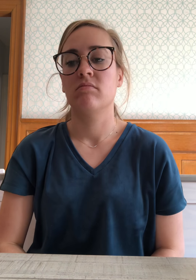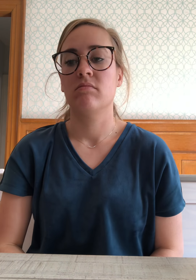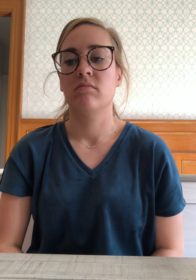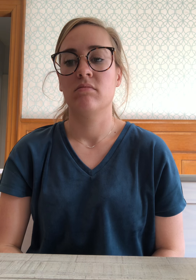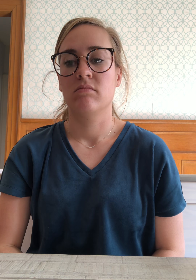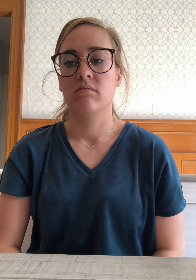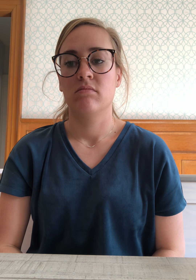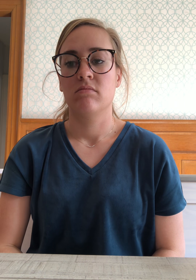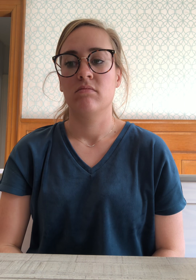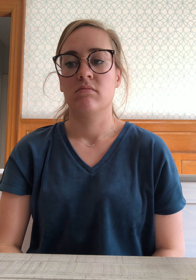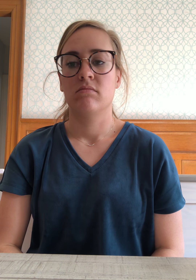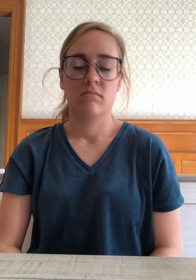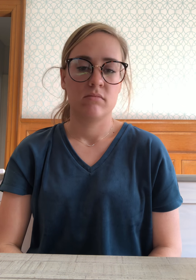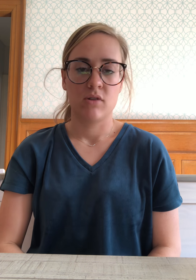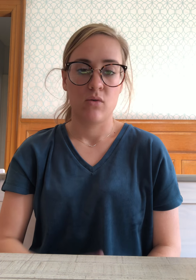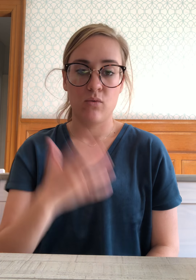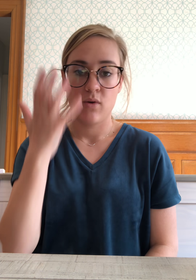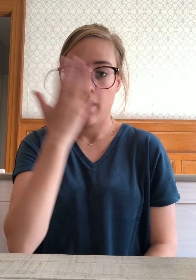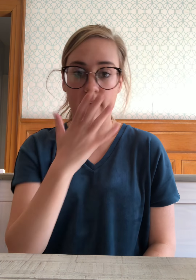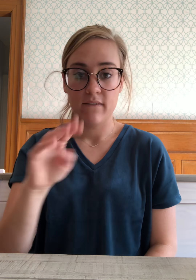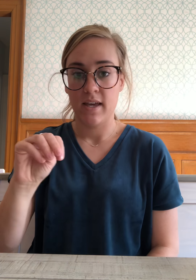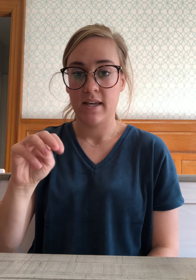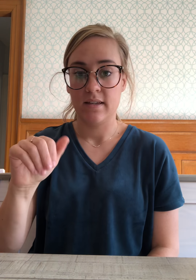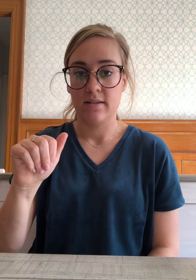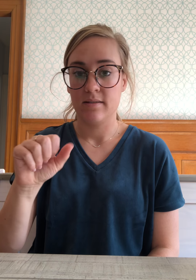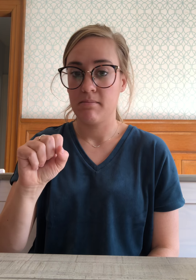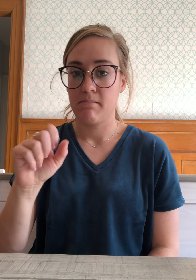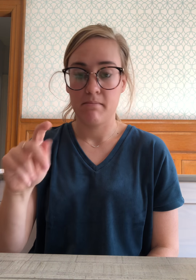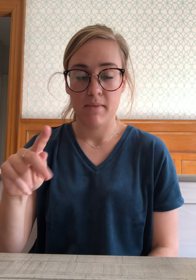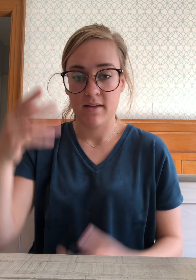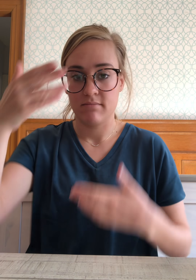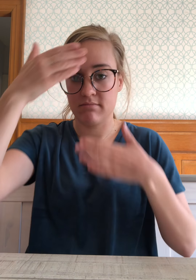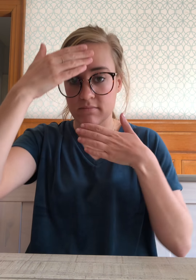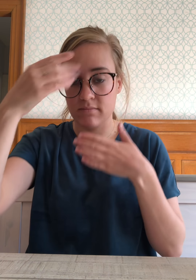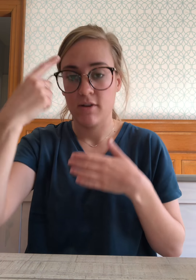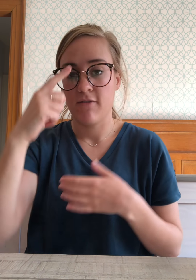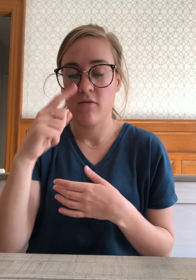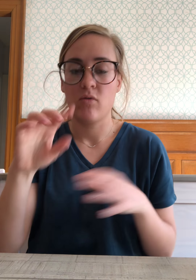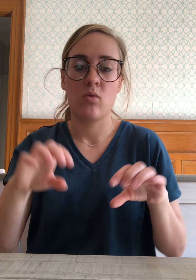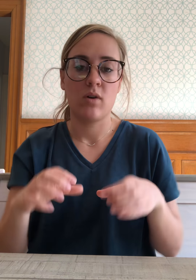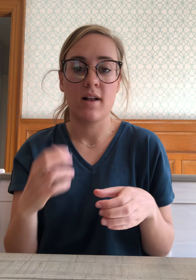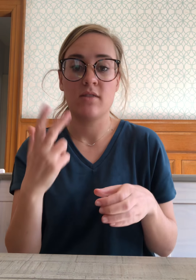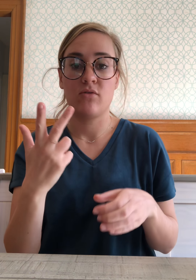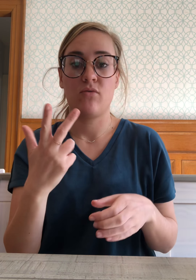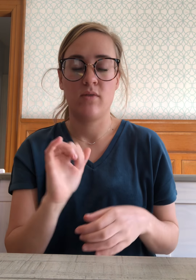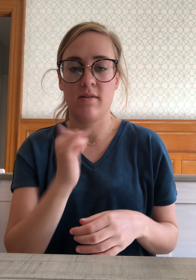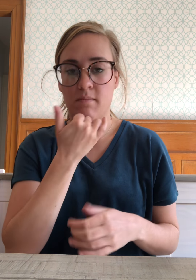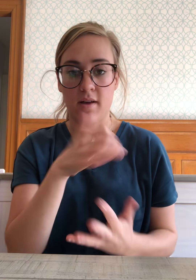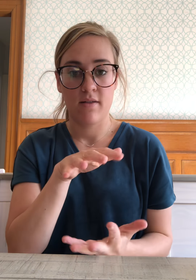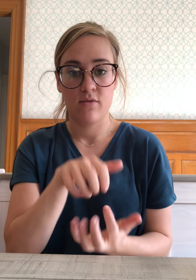face masks used in a class 3 malocclusion in which you want to protract the maxilla.